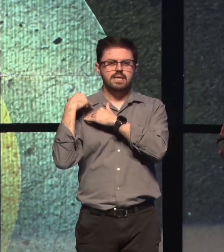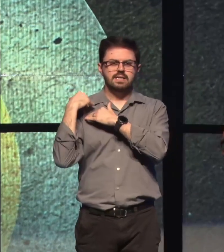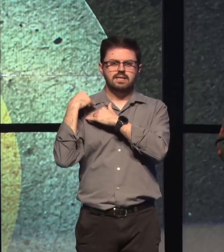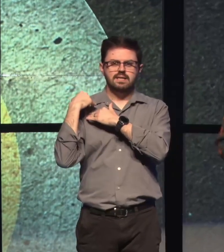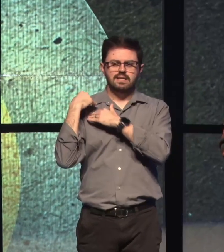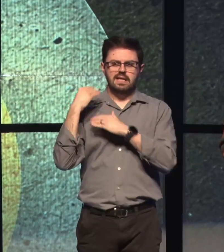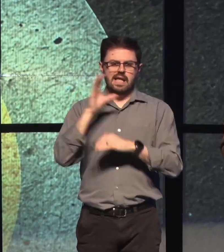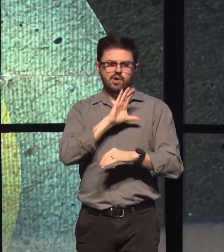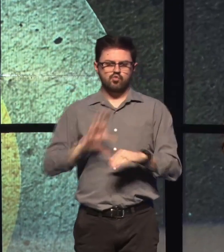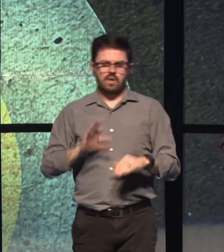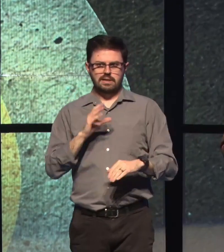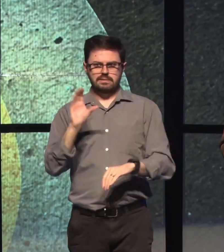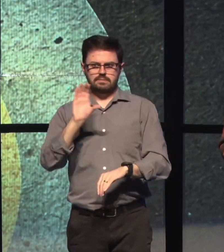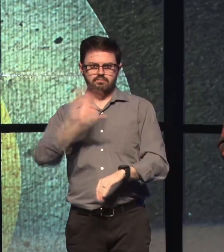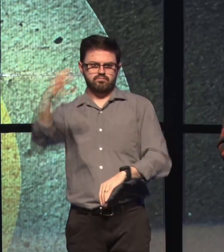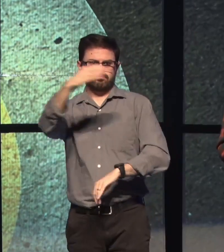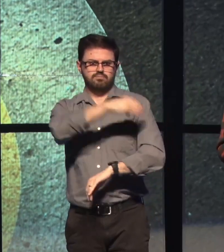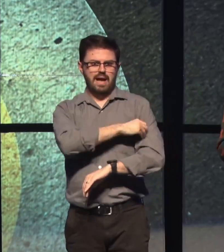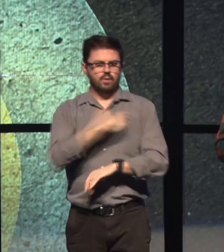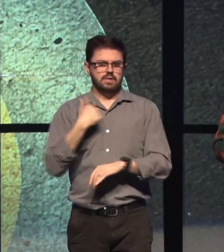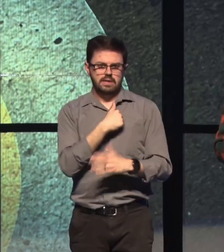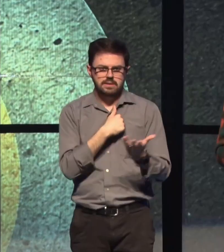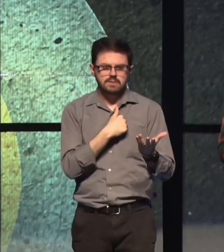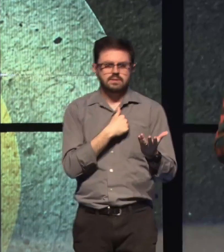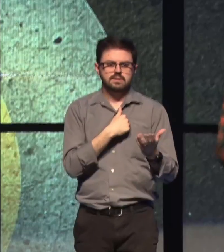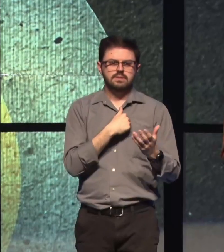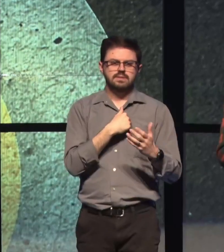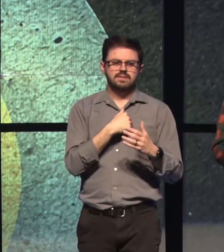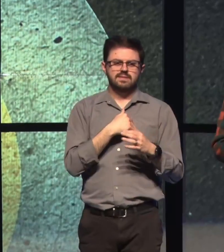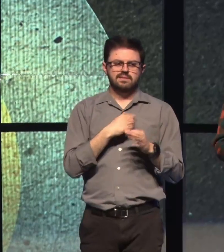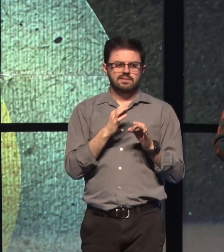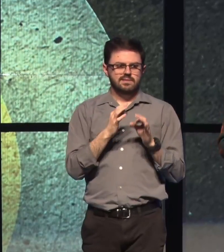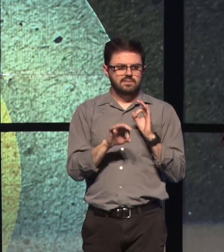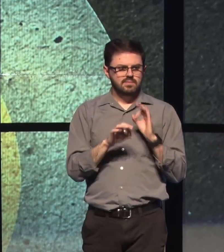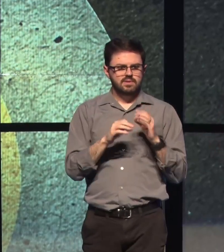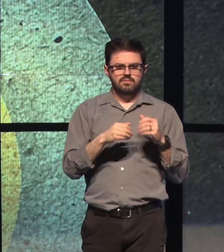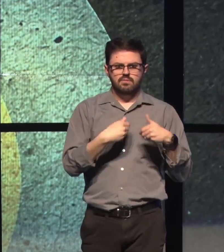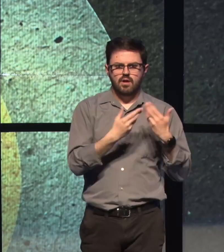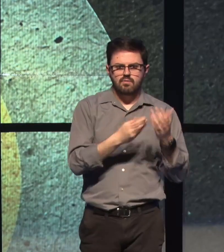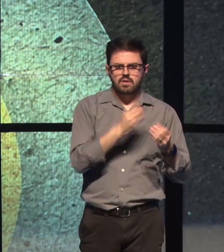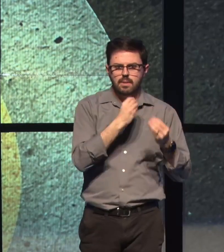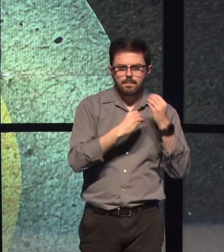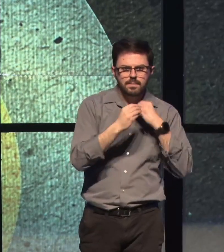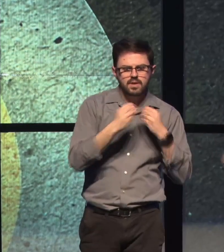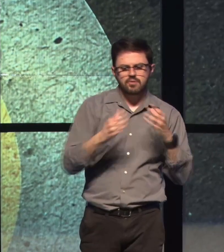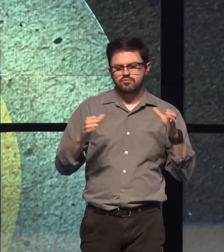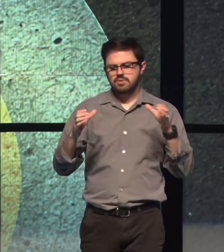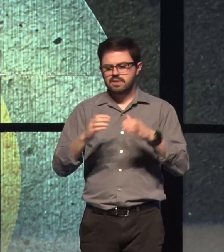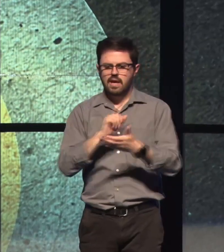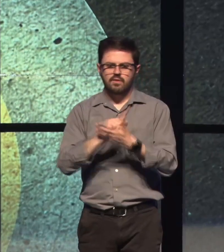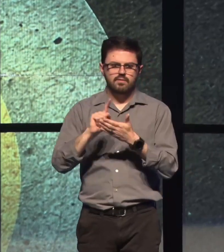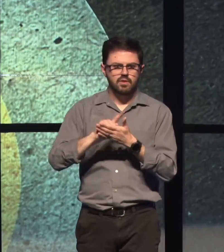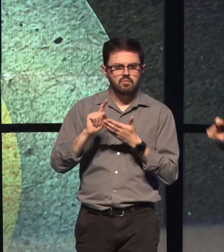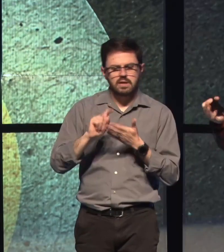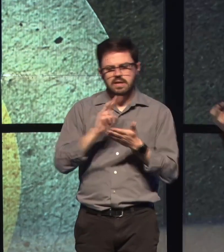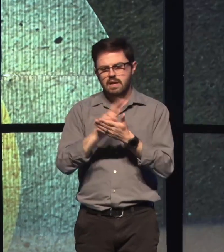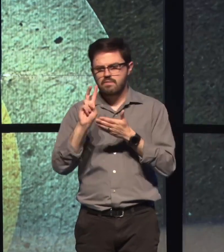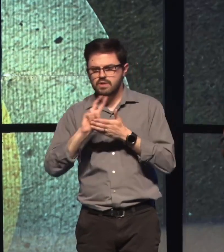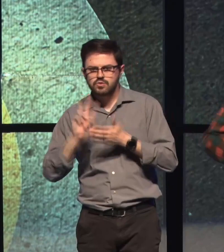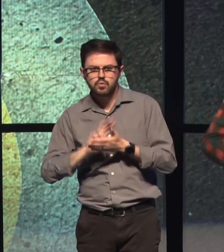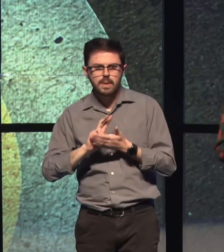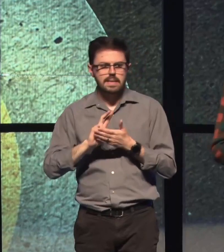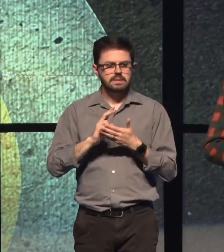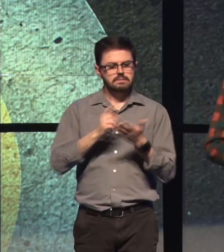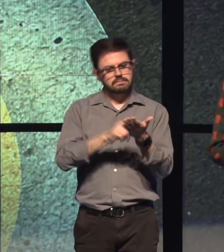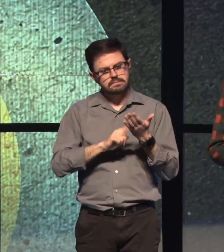meal chains. It's in the simplicity of a small group that gathers once a week, every other week, to just share what's